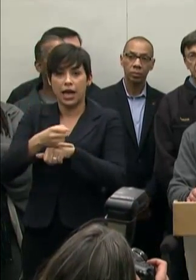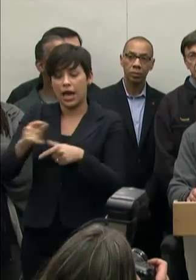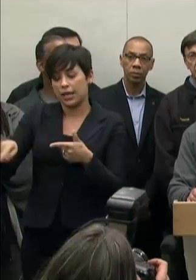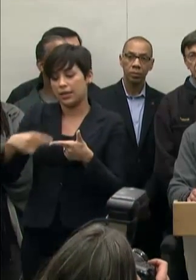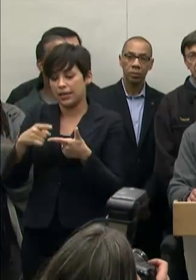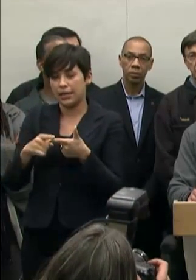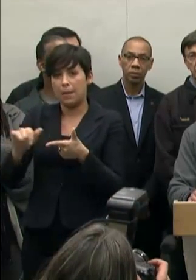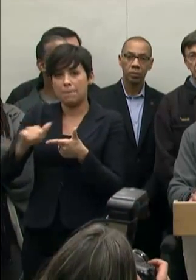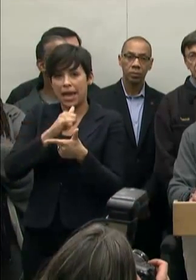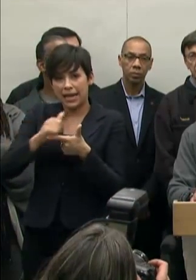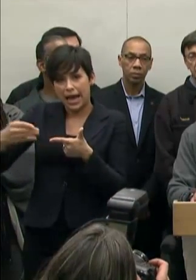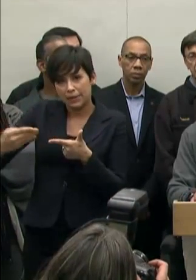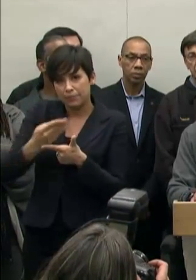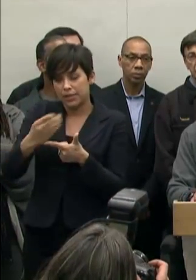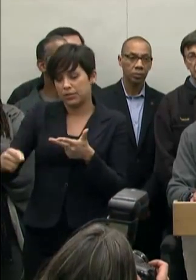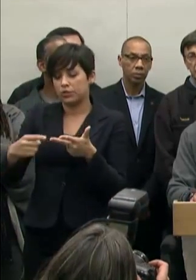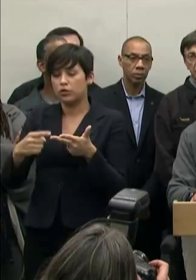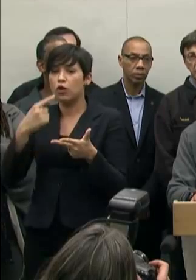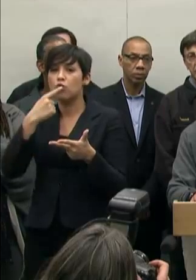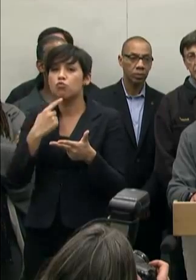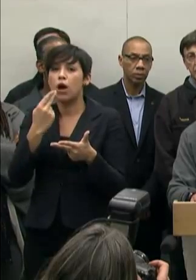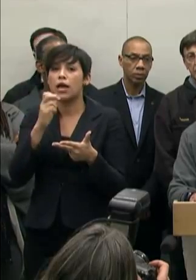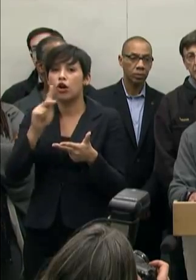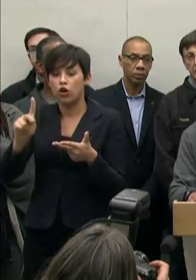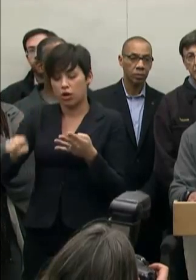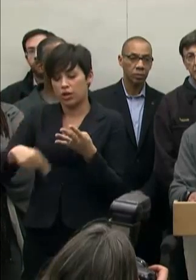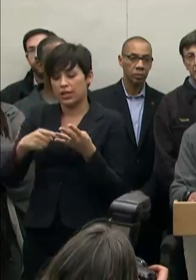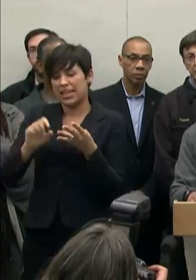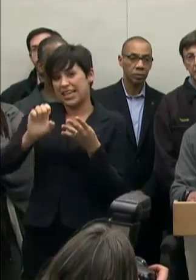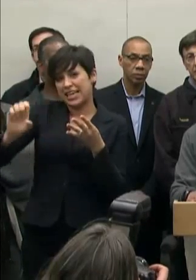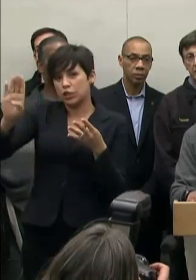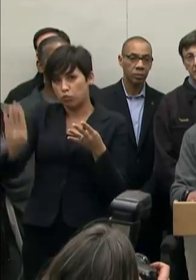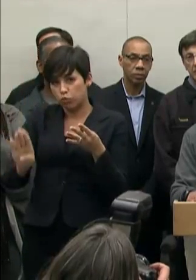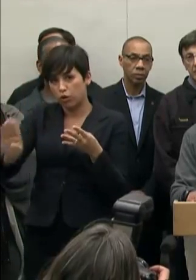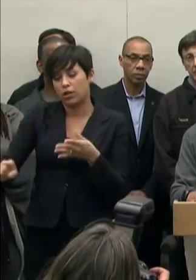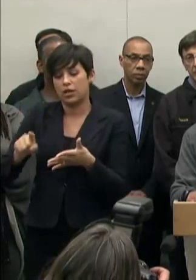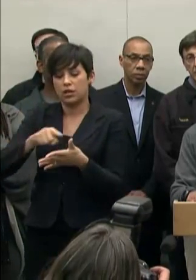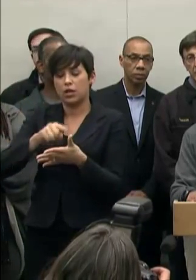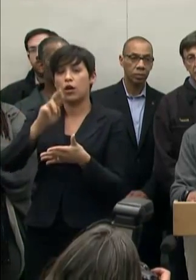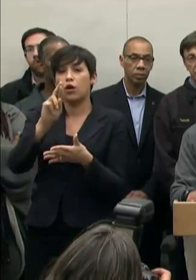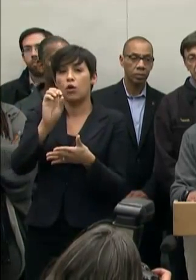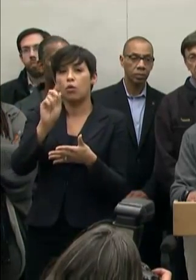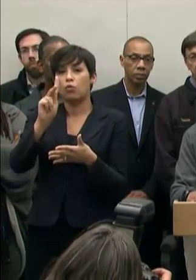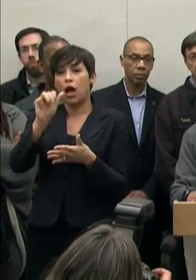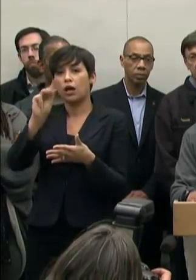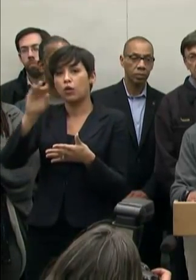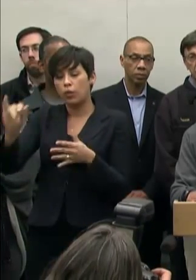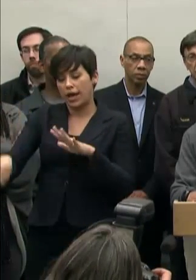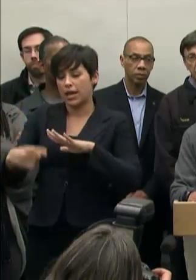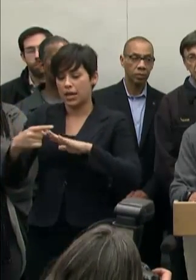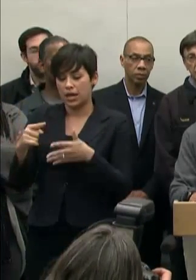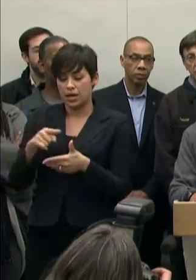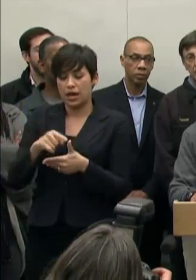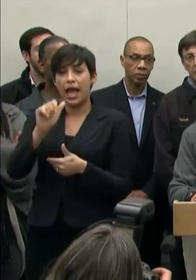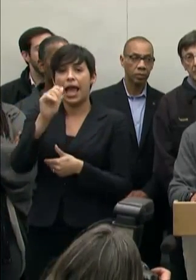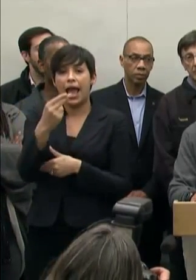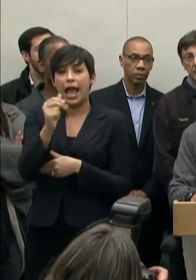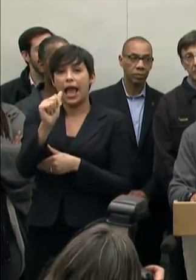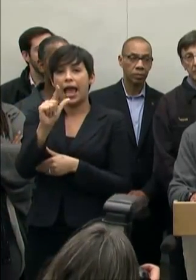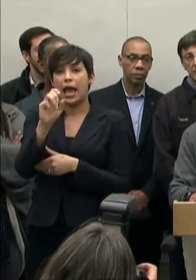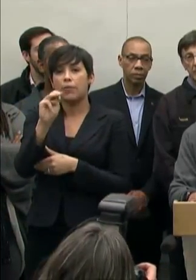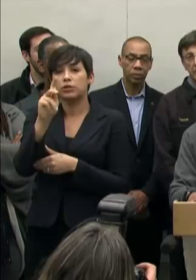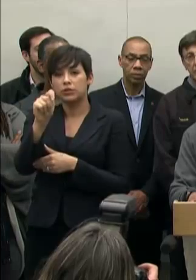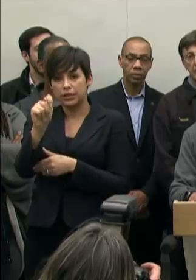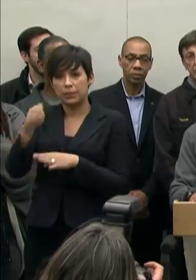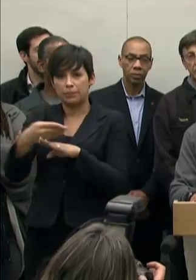along the East River in Brooklyn, all of the Rockaways, and also Hamilton Beach and Broad Channel in Queens, almost all